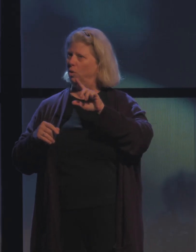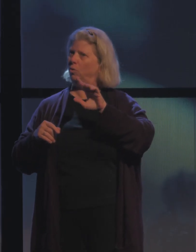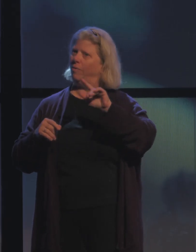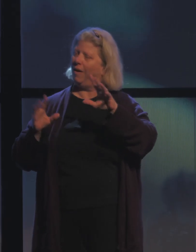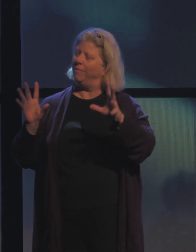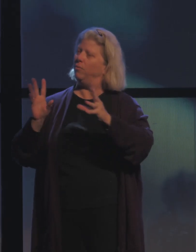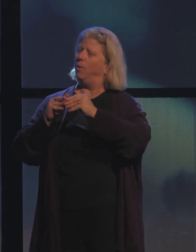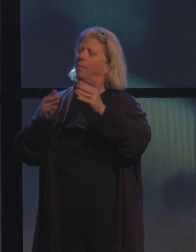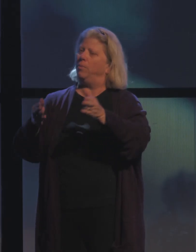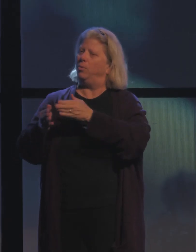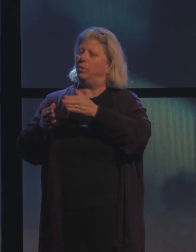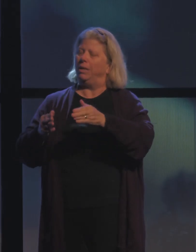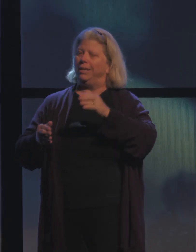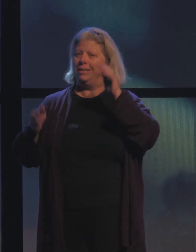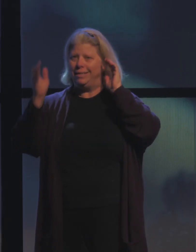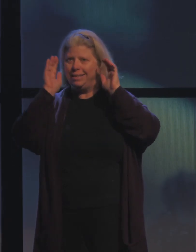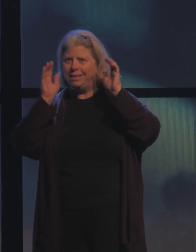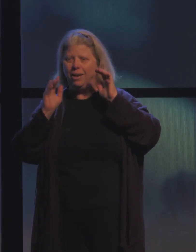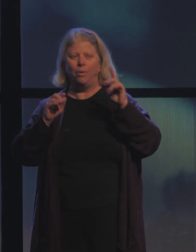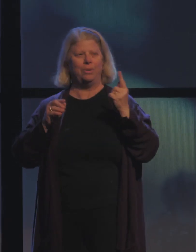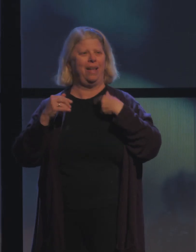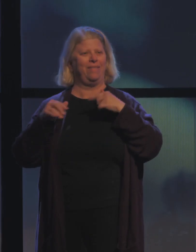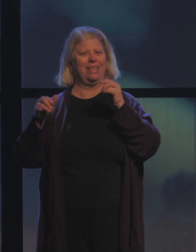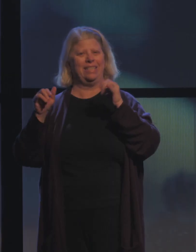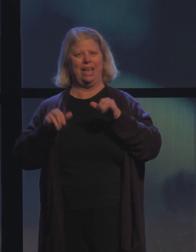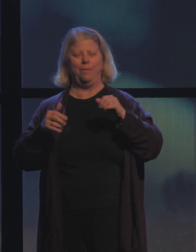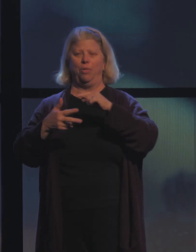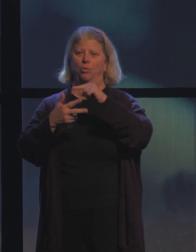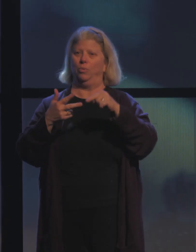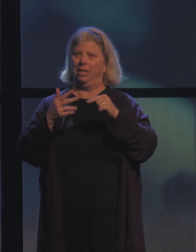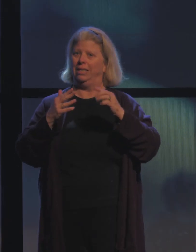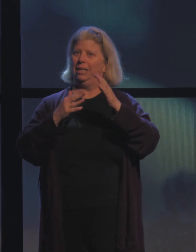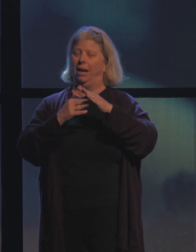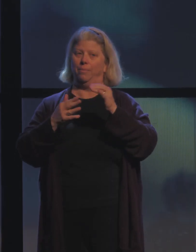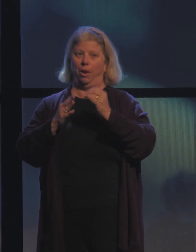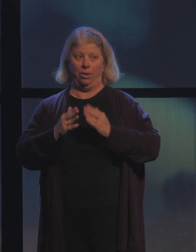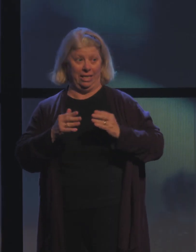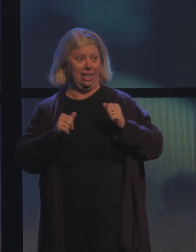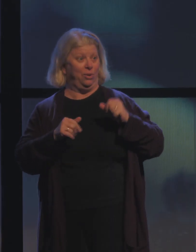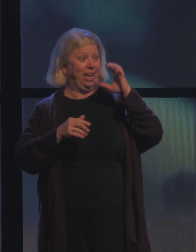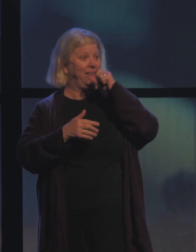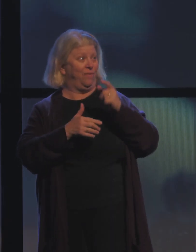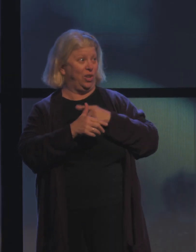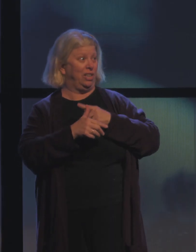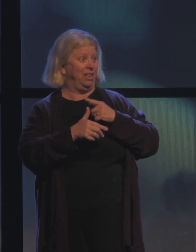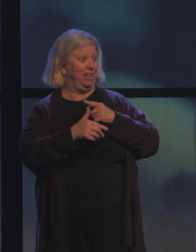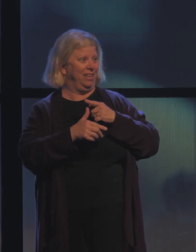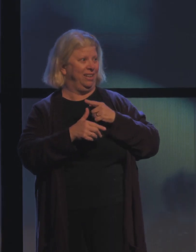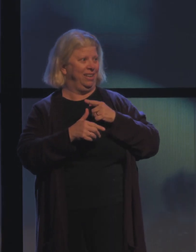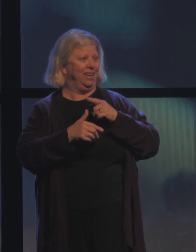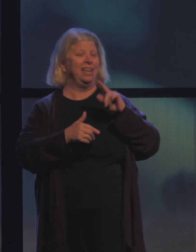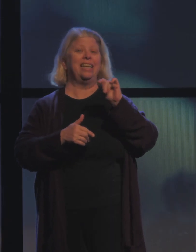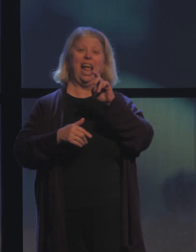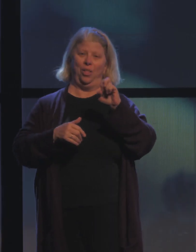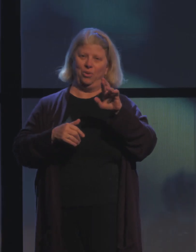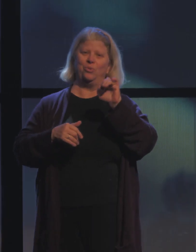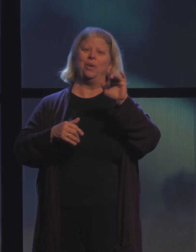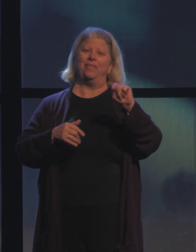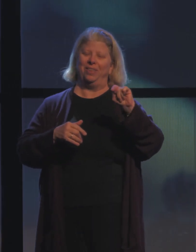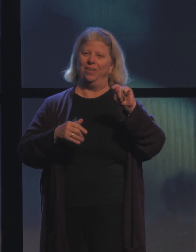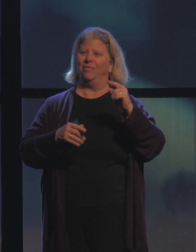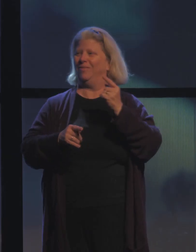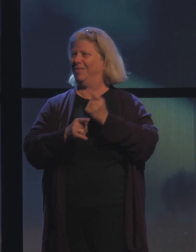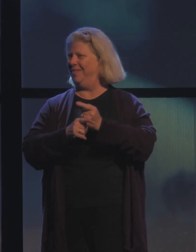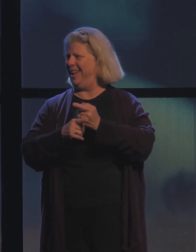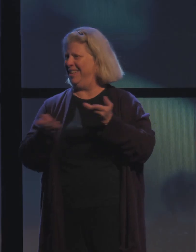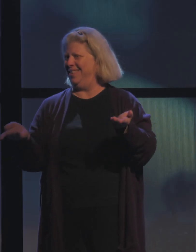what music did you listen to? I always have the same 3 top artists. Can you guess the first? You